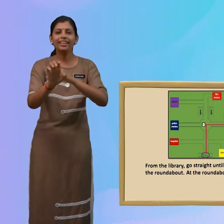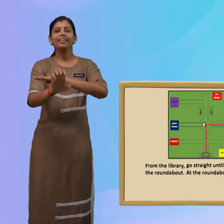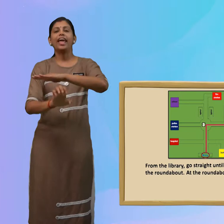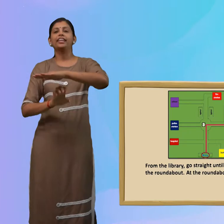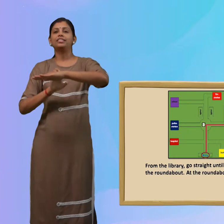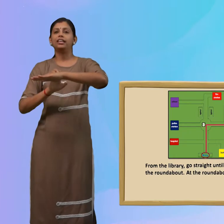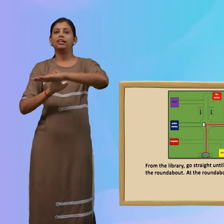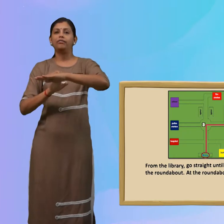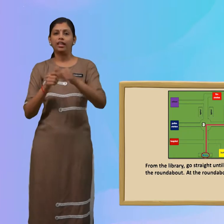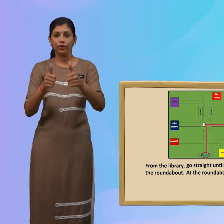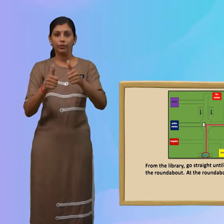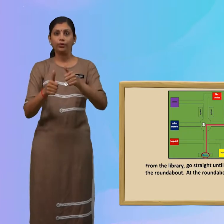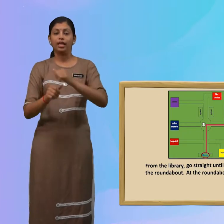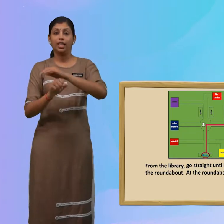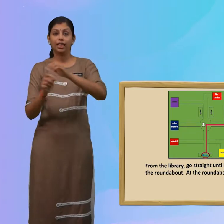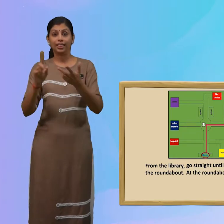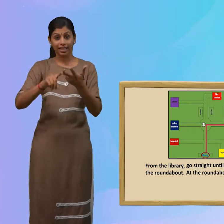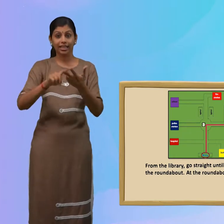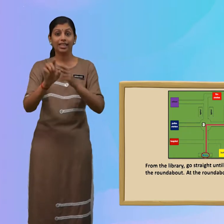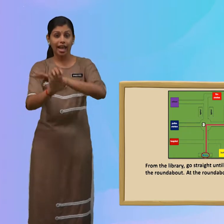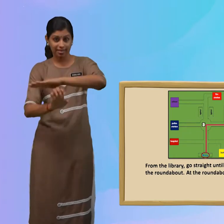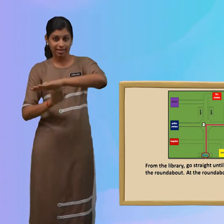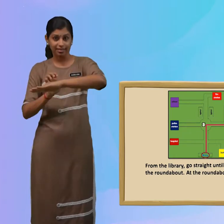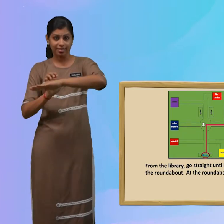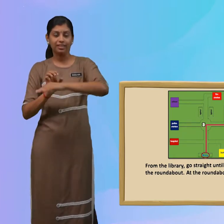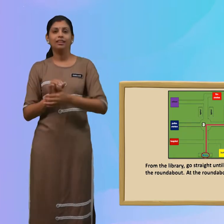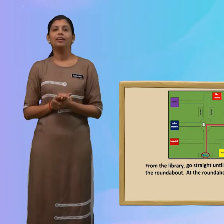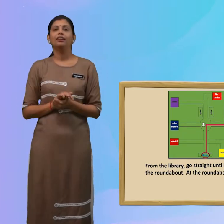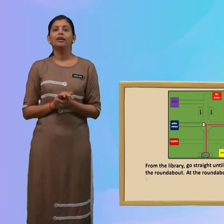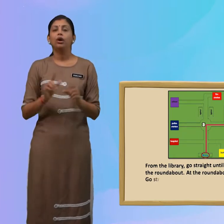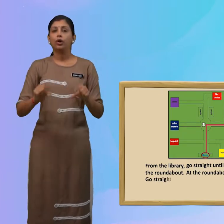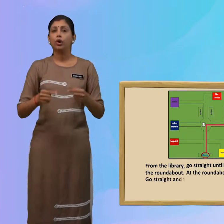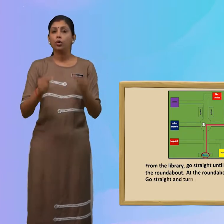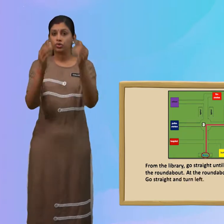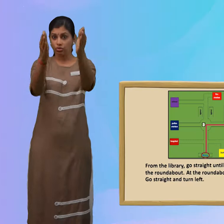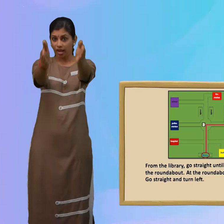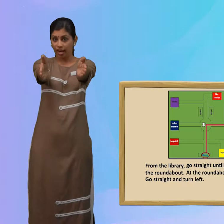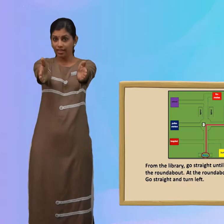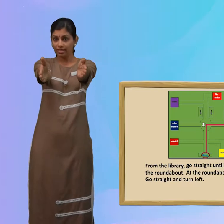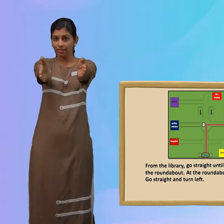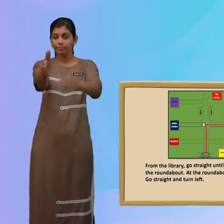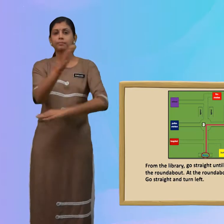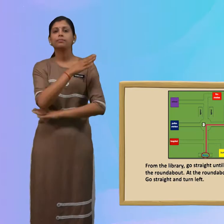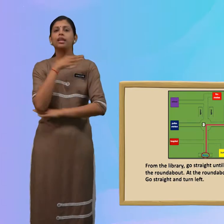third exit. Very good. Third exit. Go straight